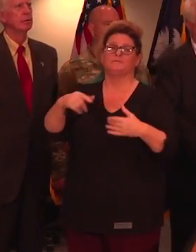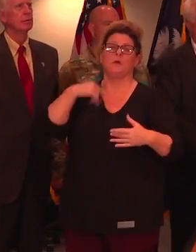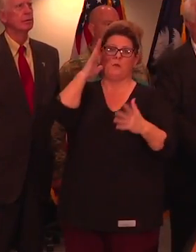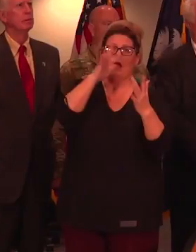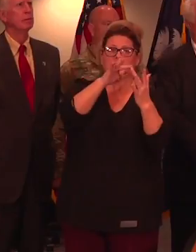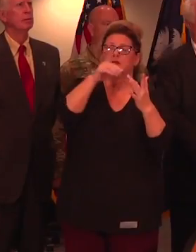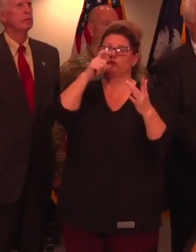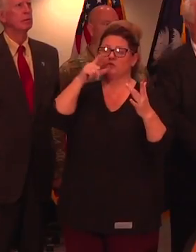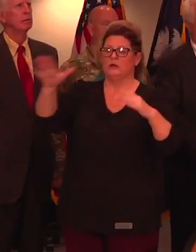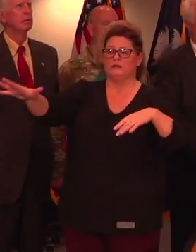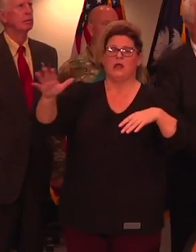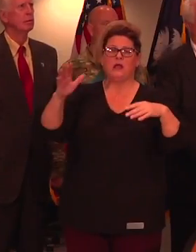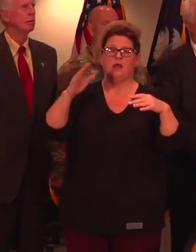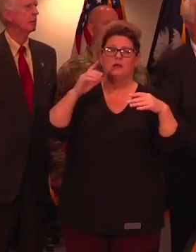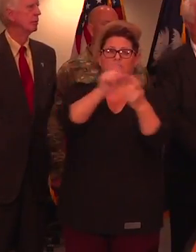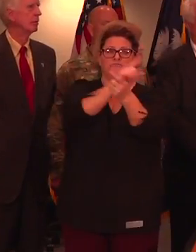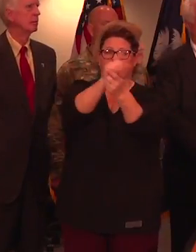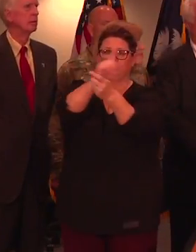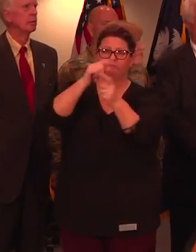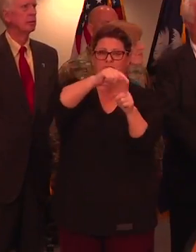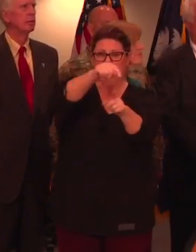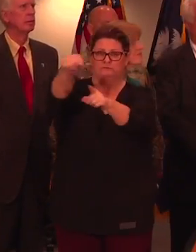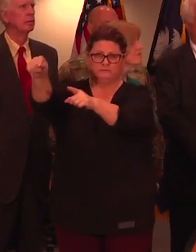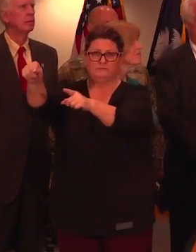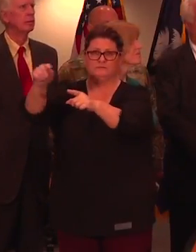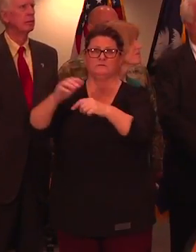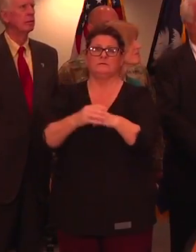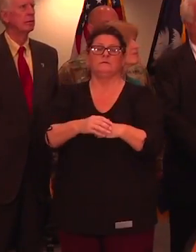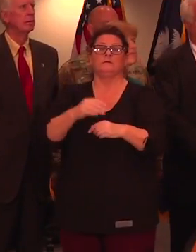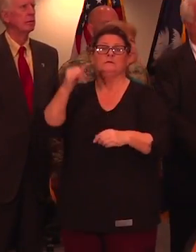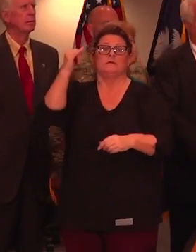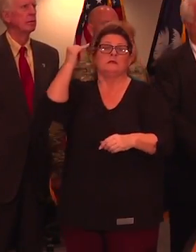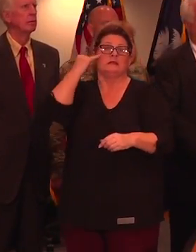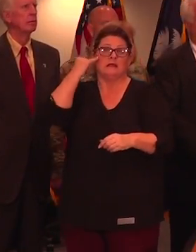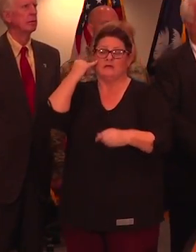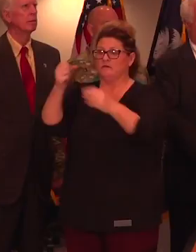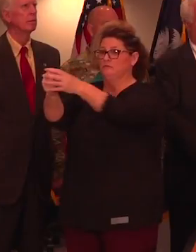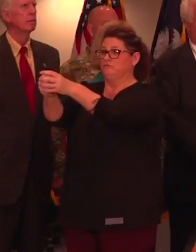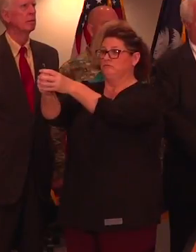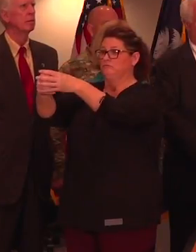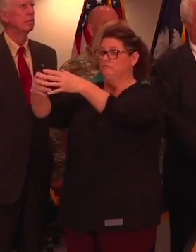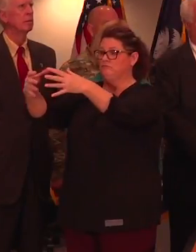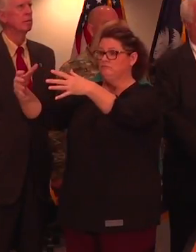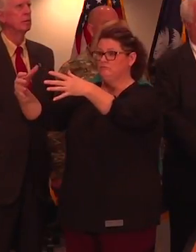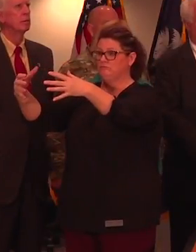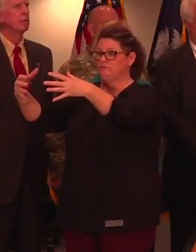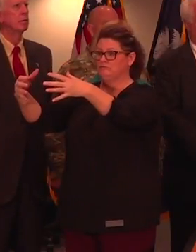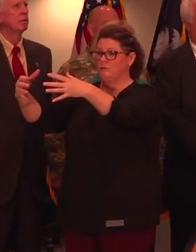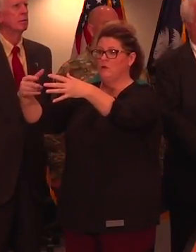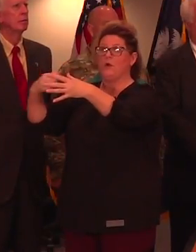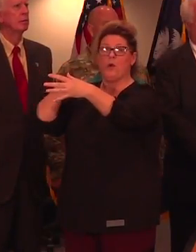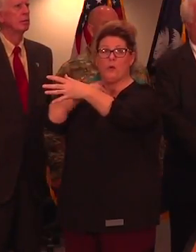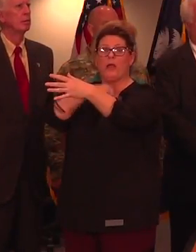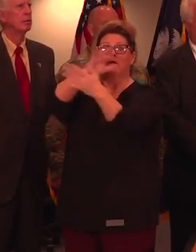ill. As case counts increase, that may not be feasible to identify every single case that's reported and conduct